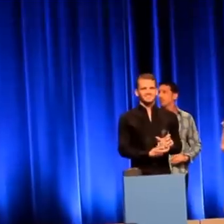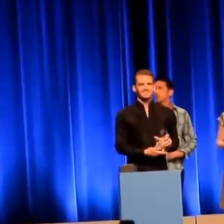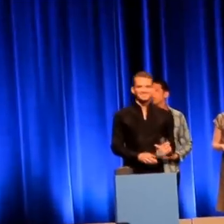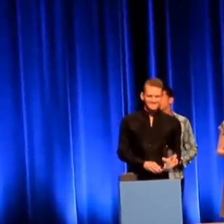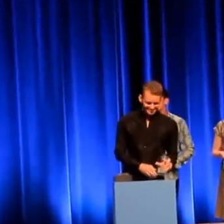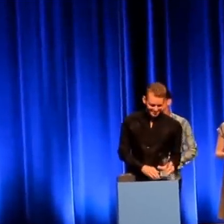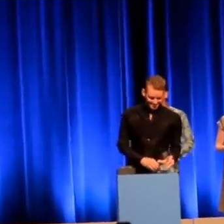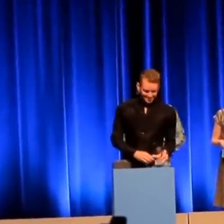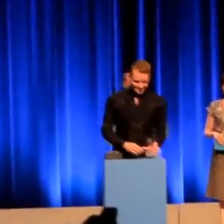stunned.